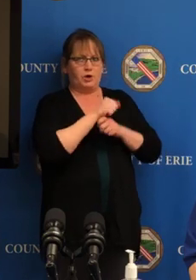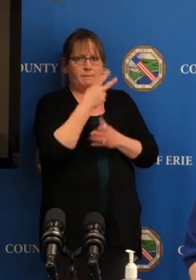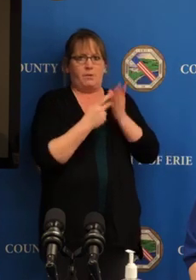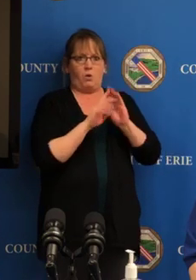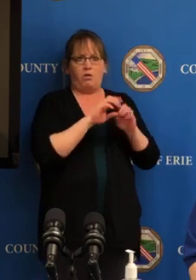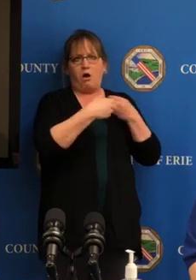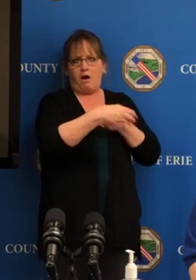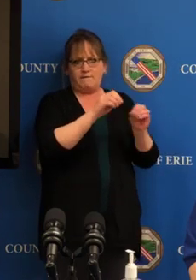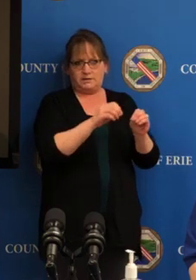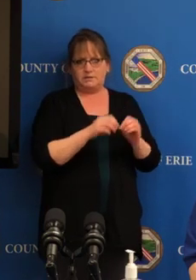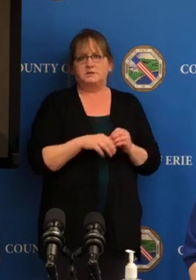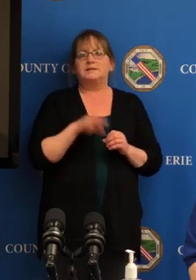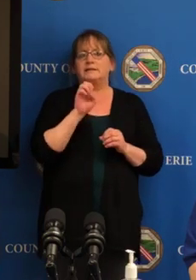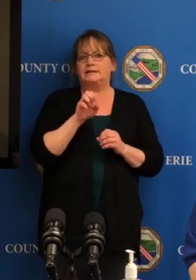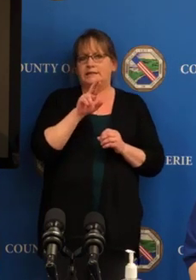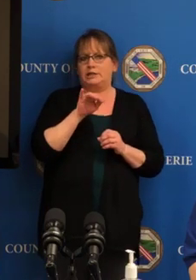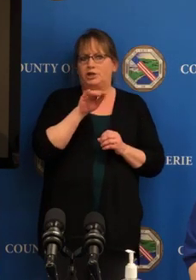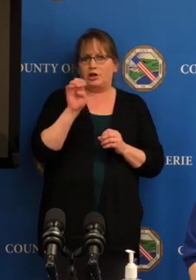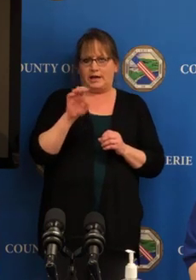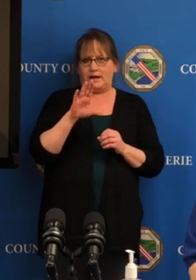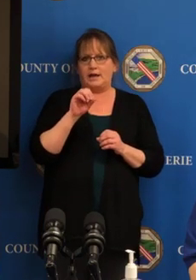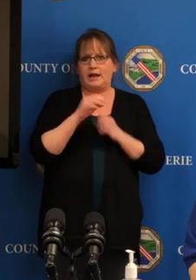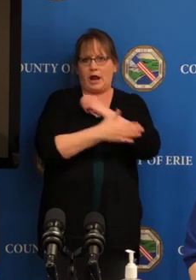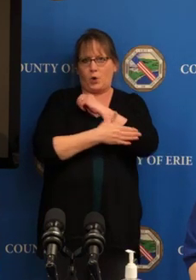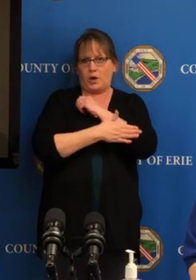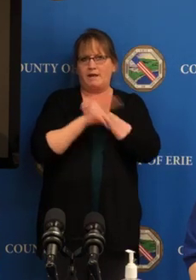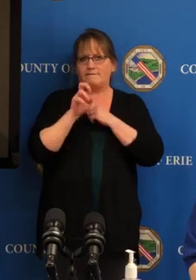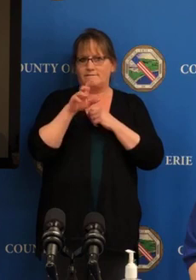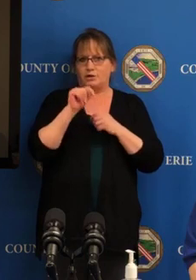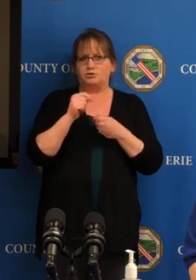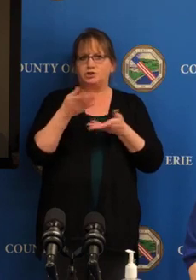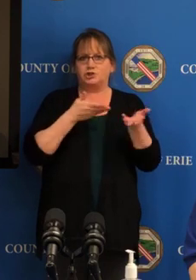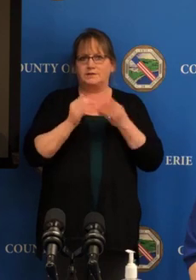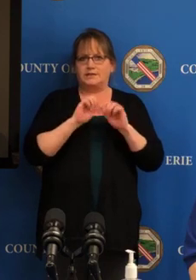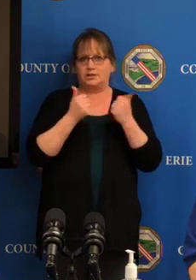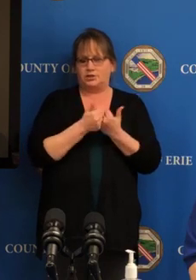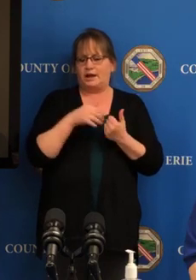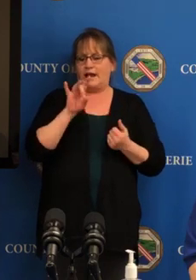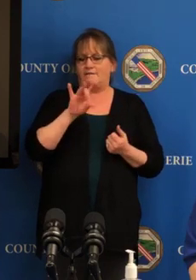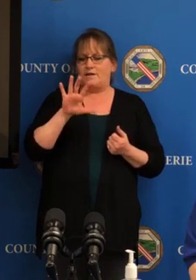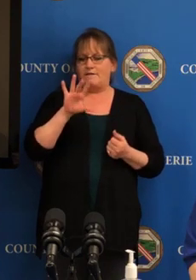for you. Again, Erie County Veterans Service Agency,